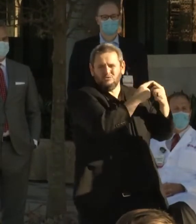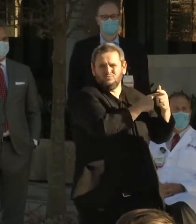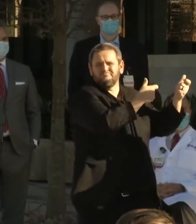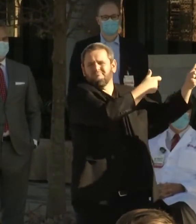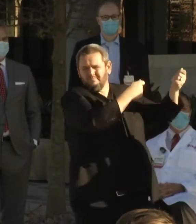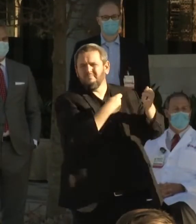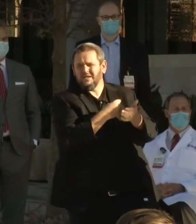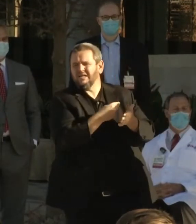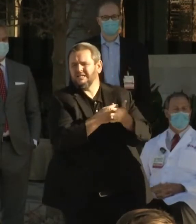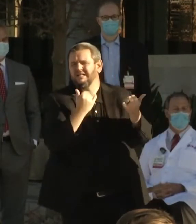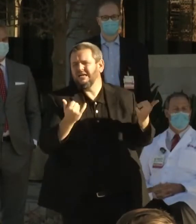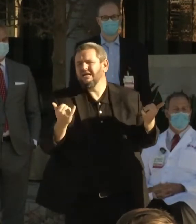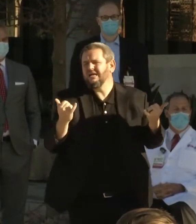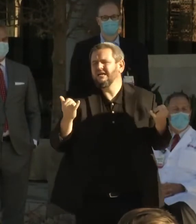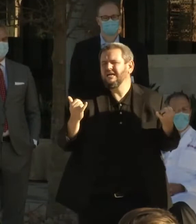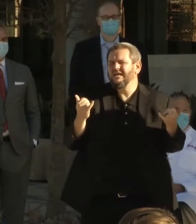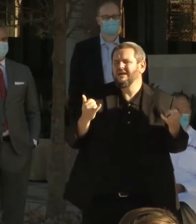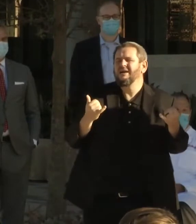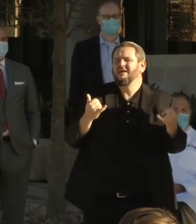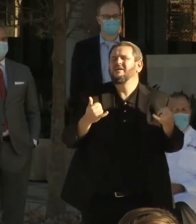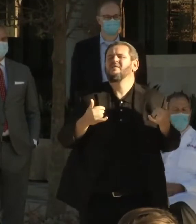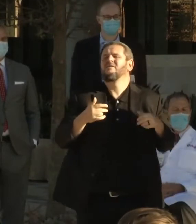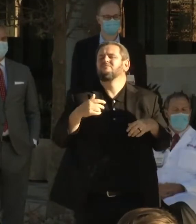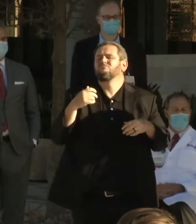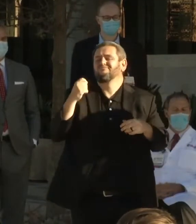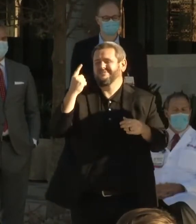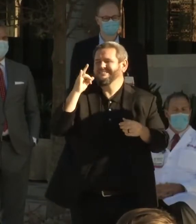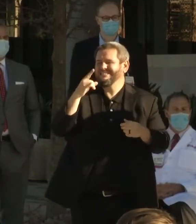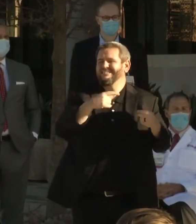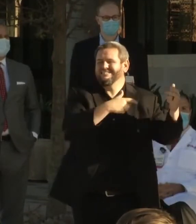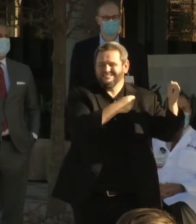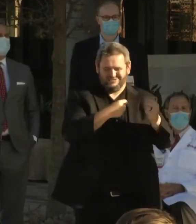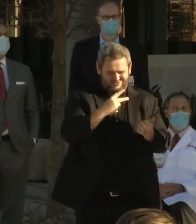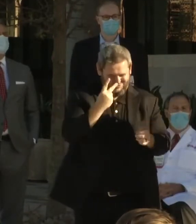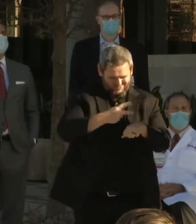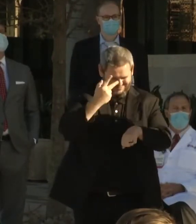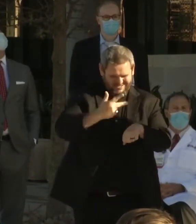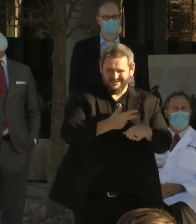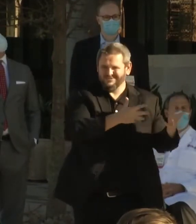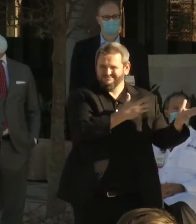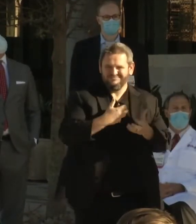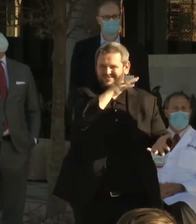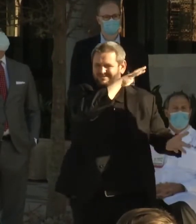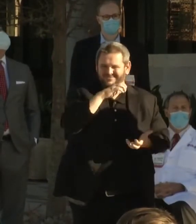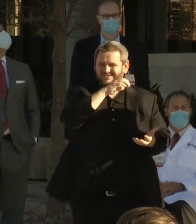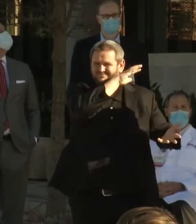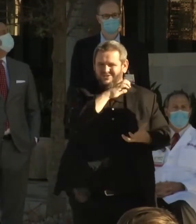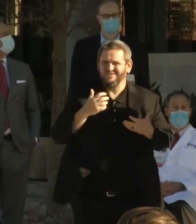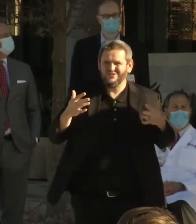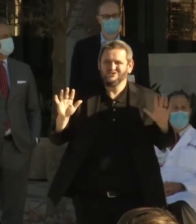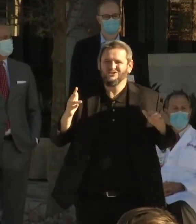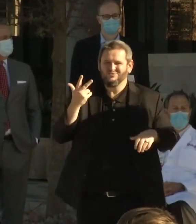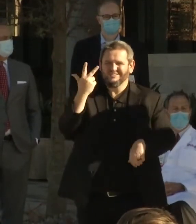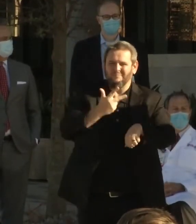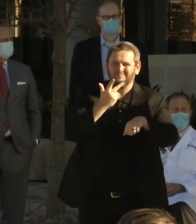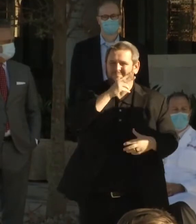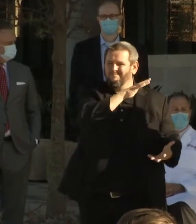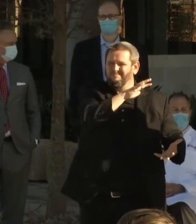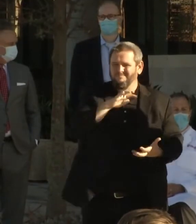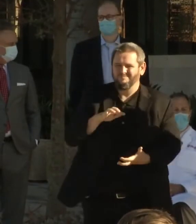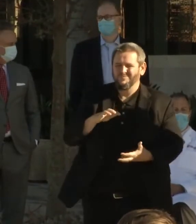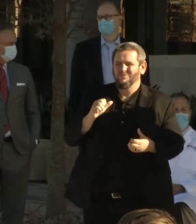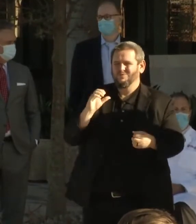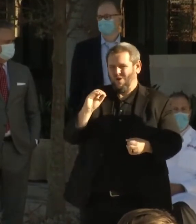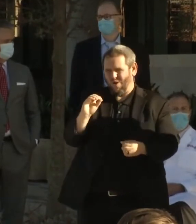third package ends on December 31st. We all knew that. Congress knows that. Insurance companies are working to see what the